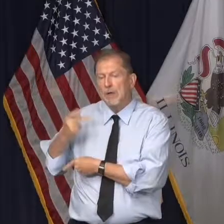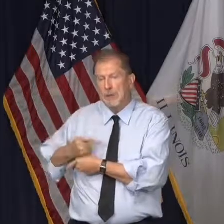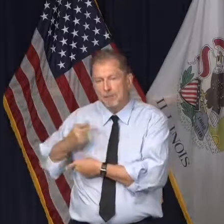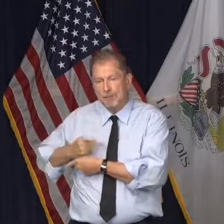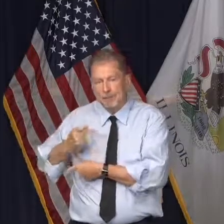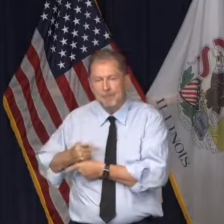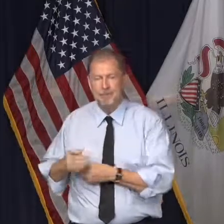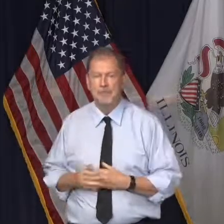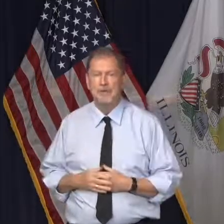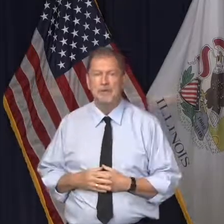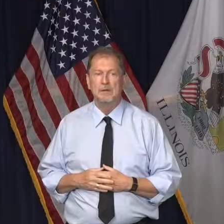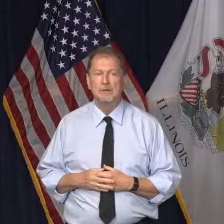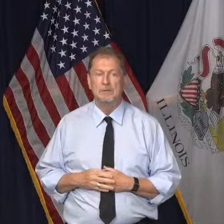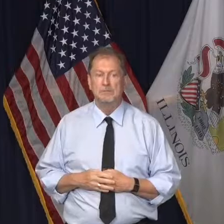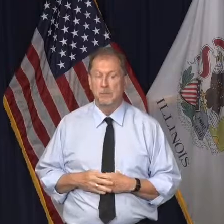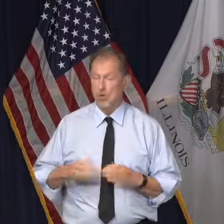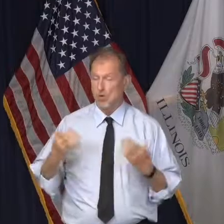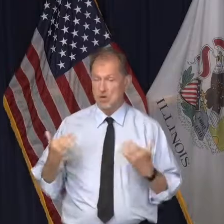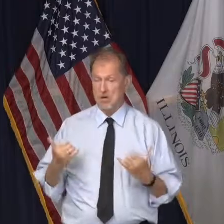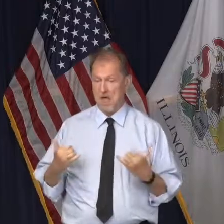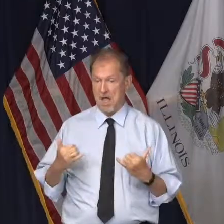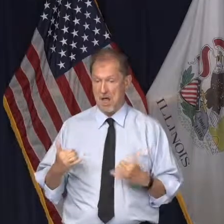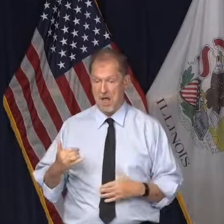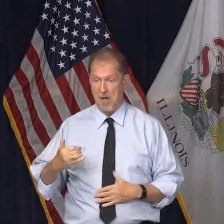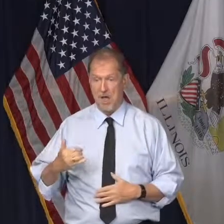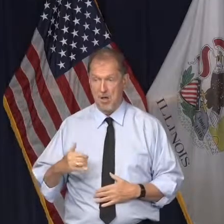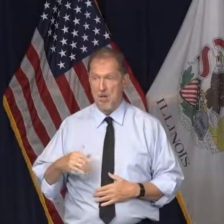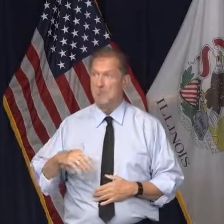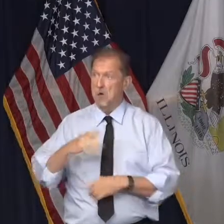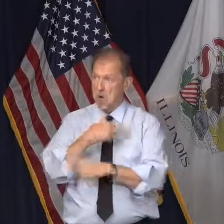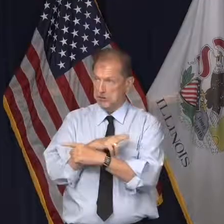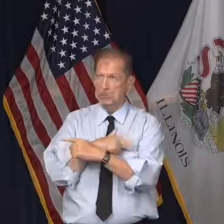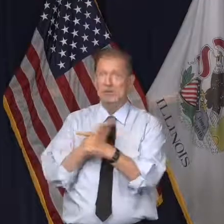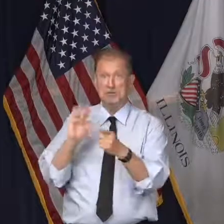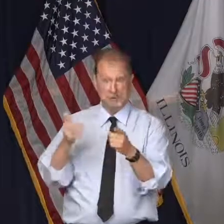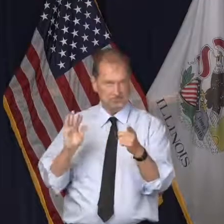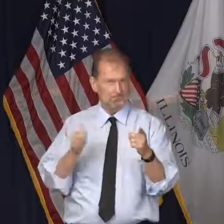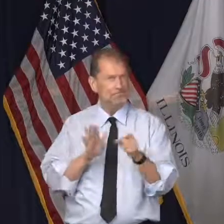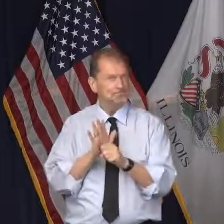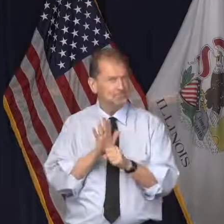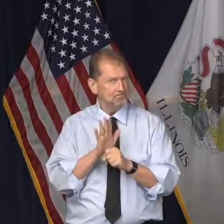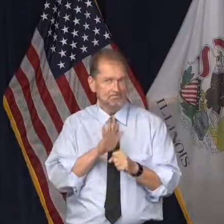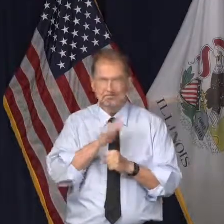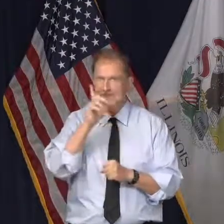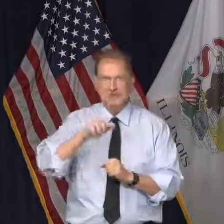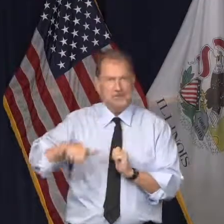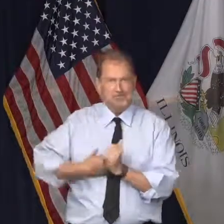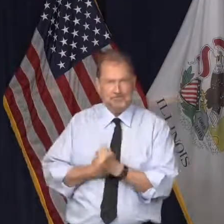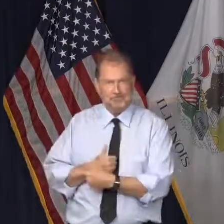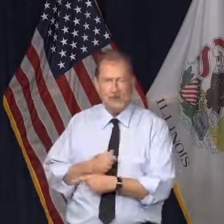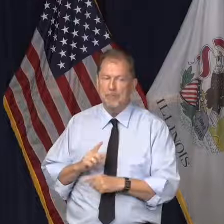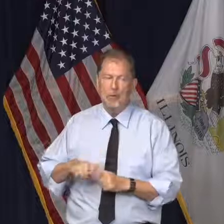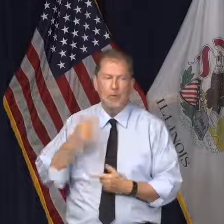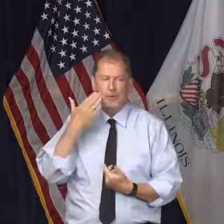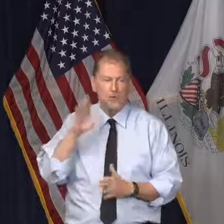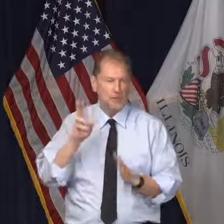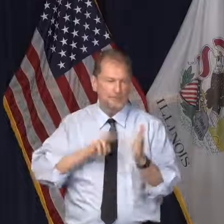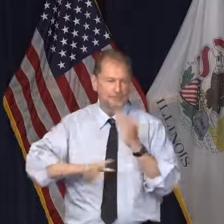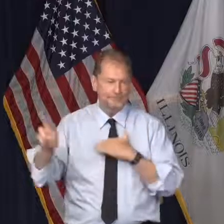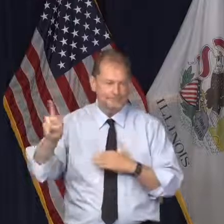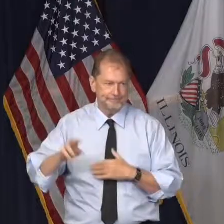we don't anticipate right now, based upon where we are right now, that we'll be there. But this virus is unpredictable. Where's that